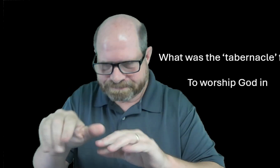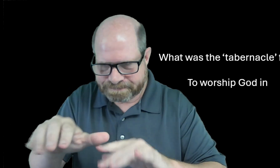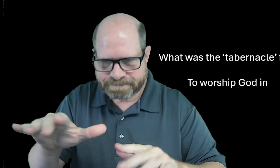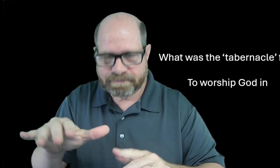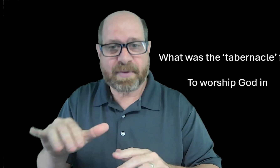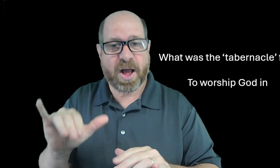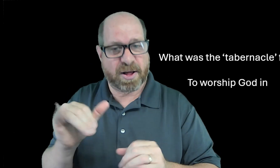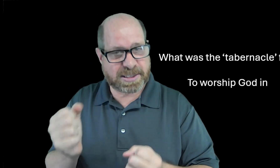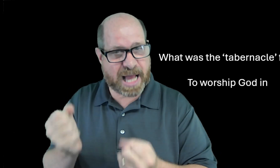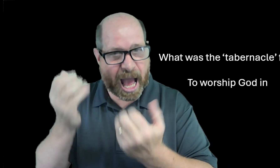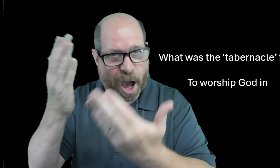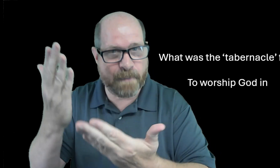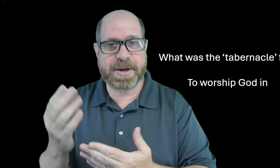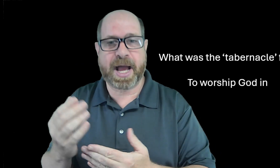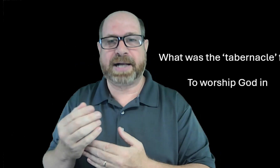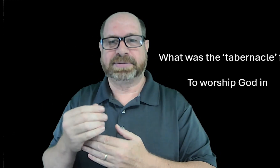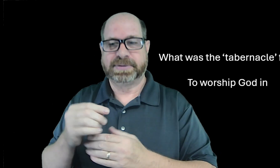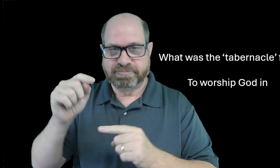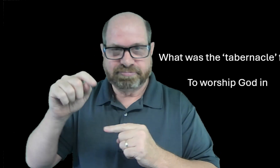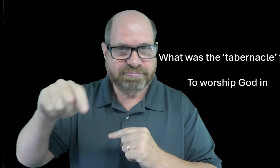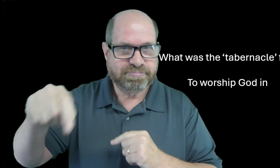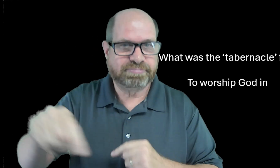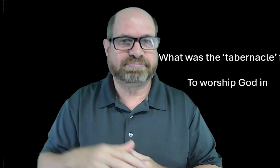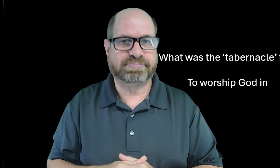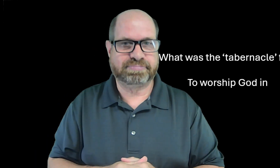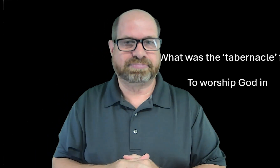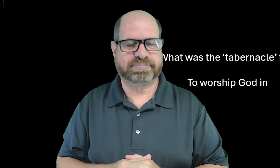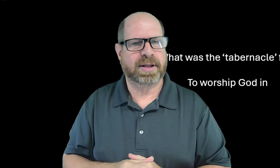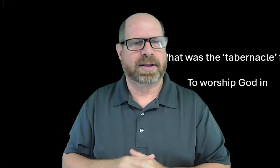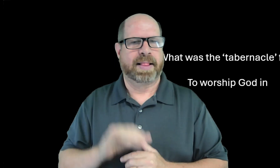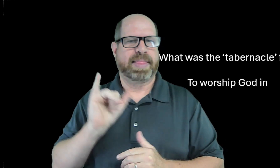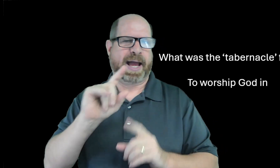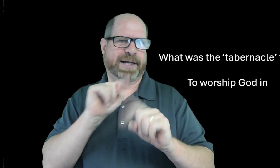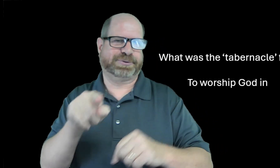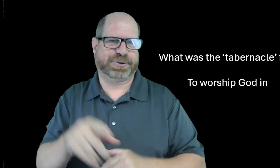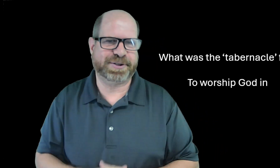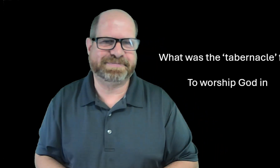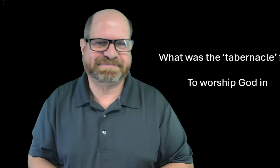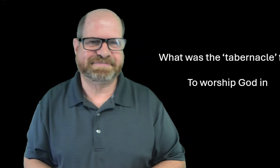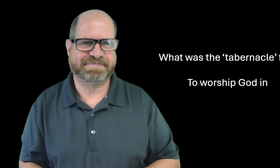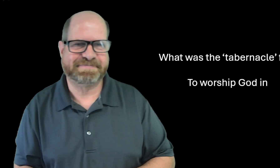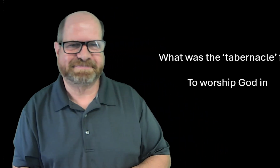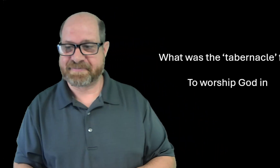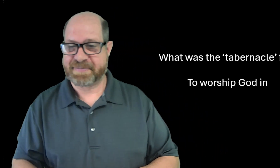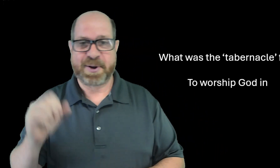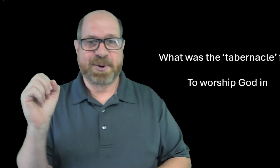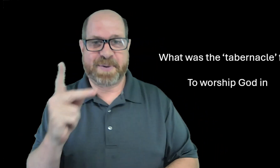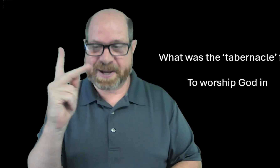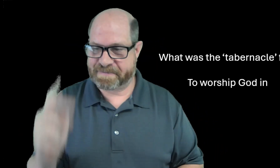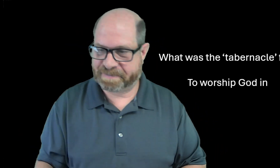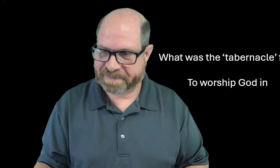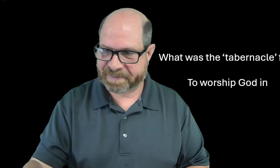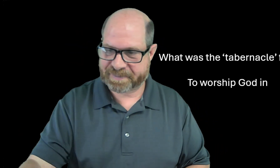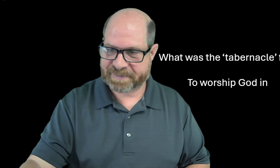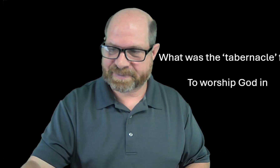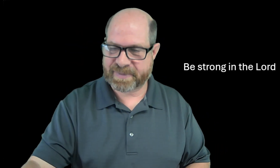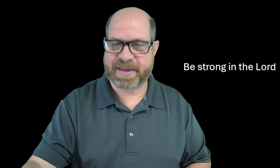They would set it up and get it ready and make sacrifices and offerings. So there's your answer. Okay.